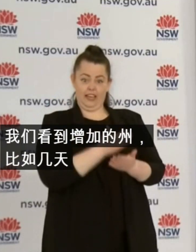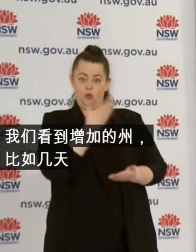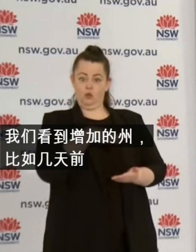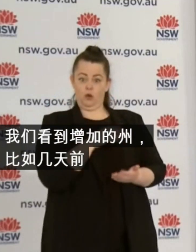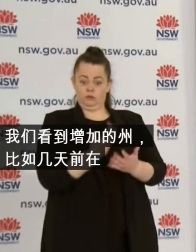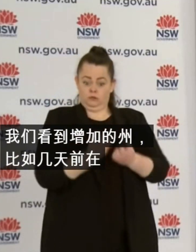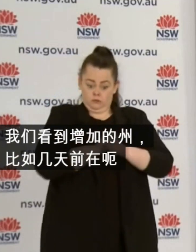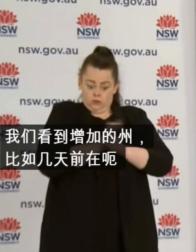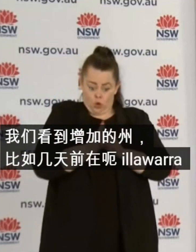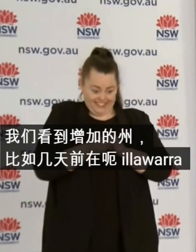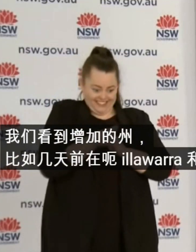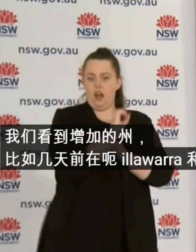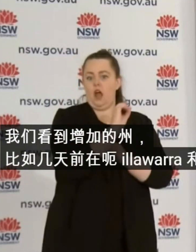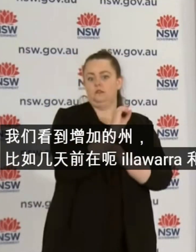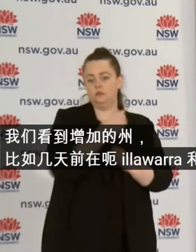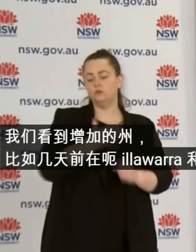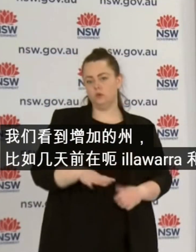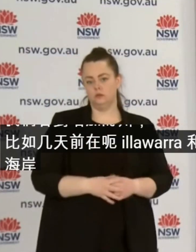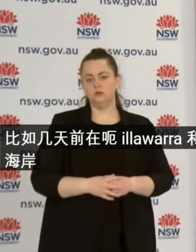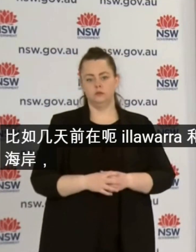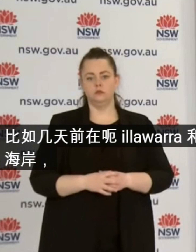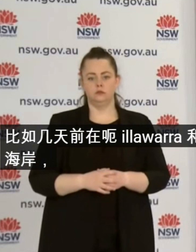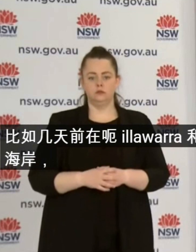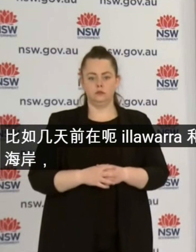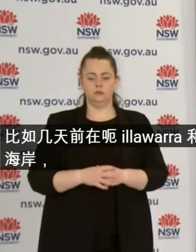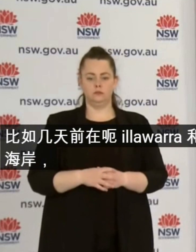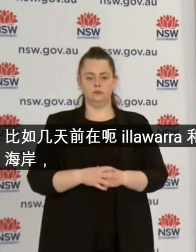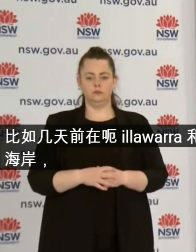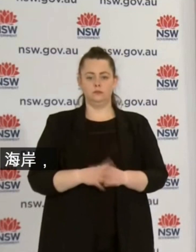the Illawarra and Central Coast in